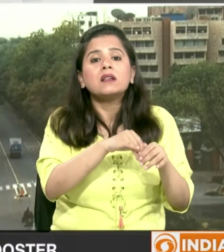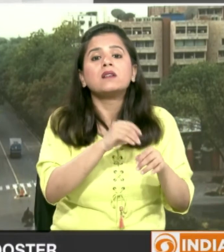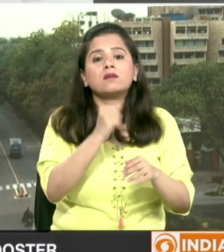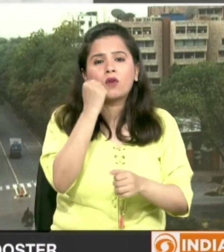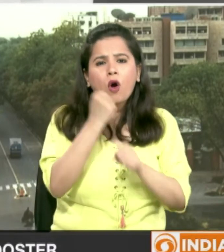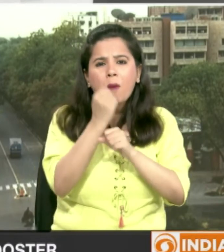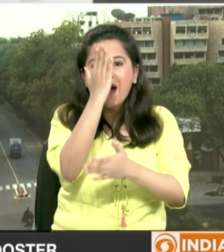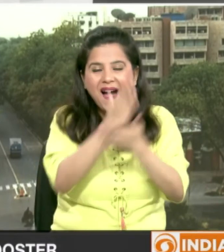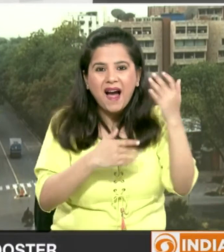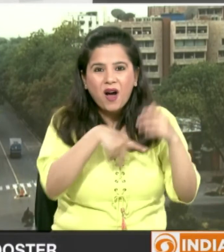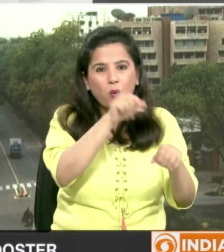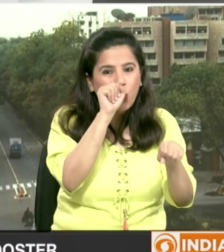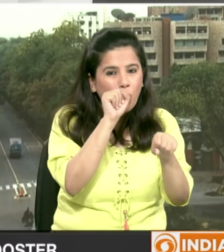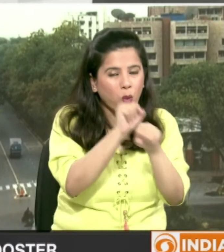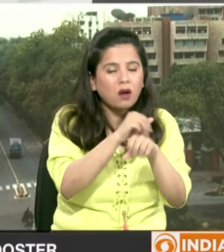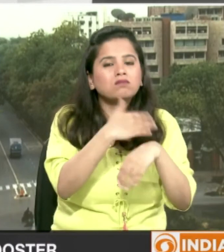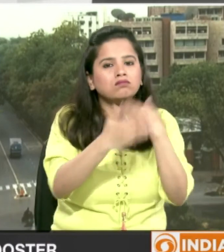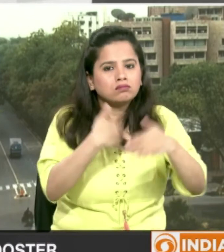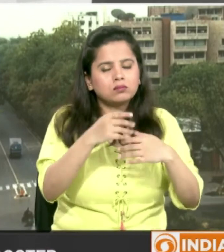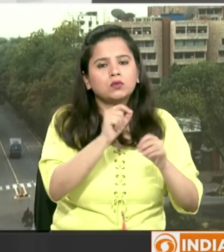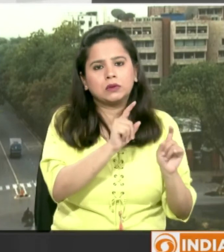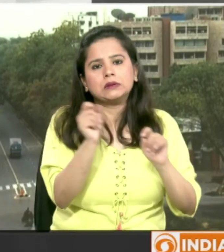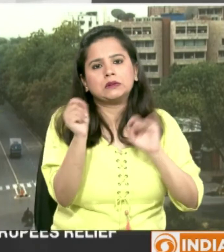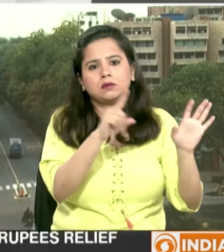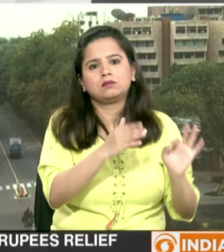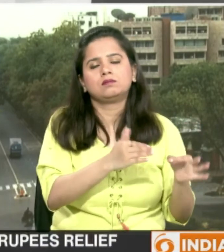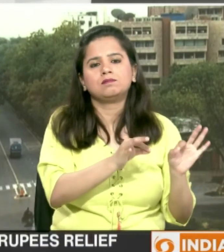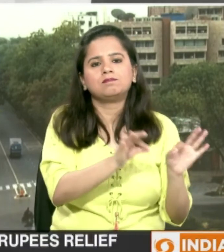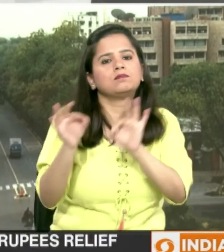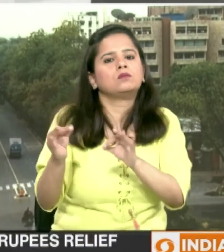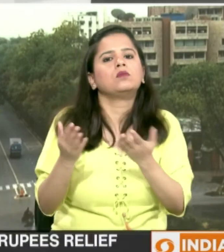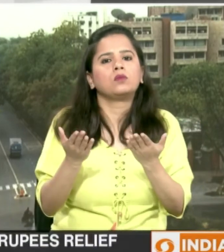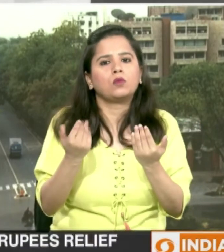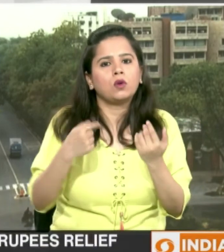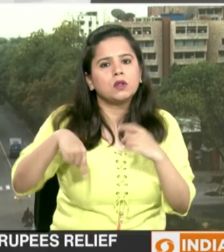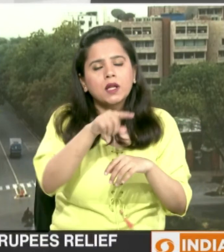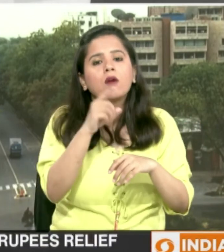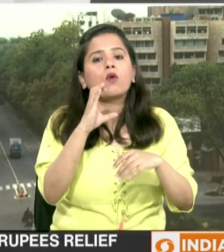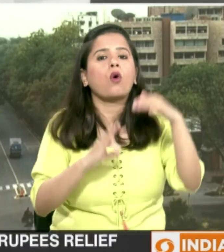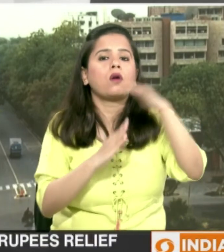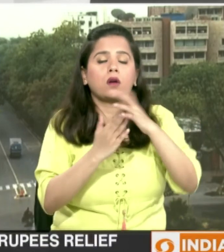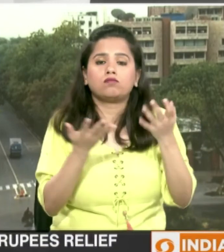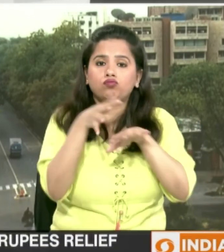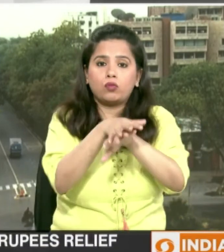can take additional 6 months to comply with the contract conditions.